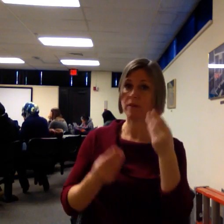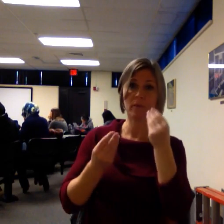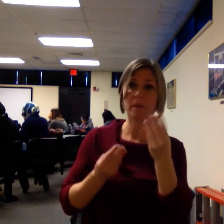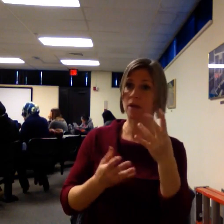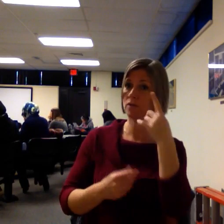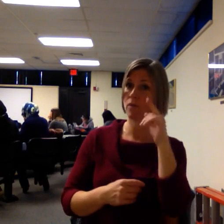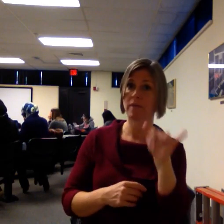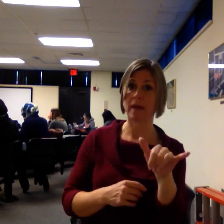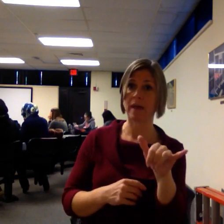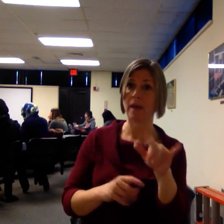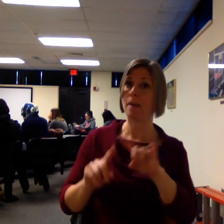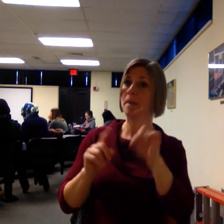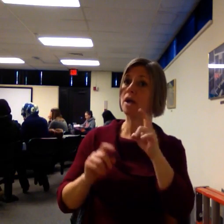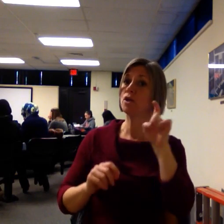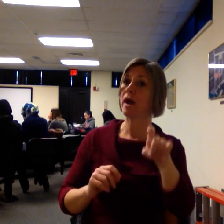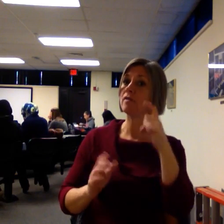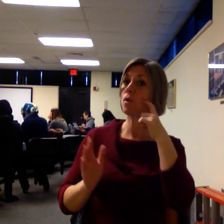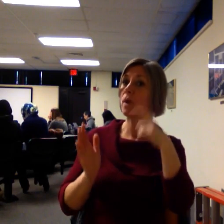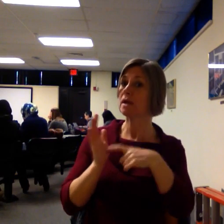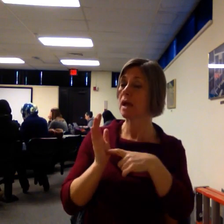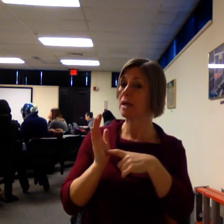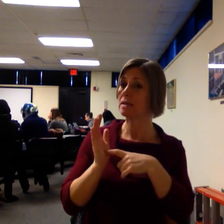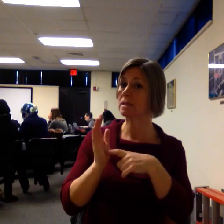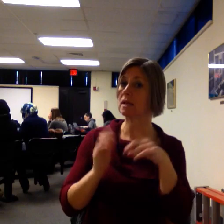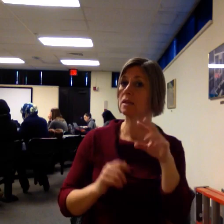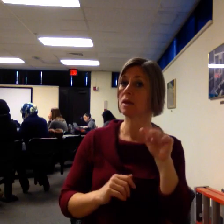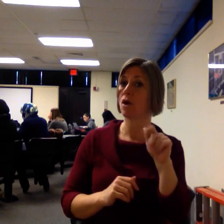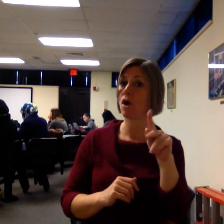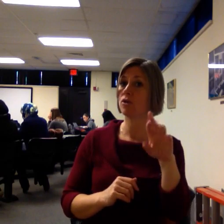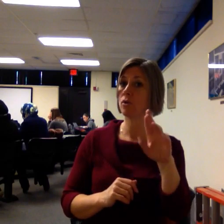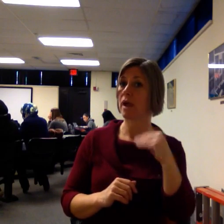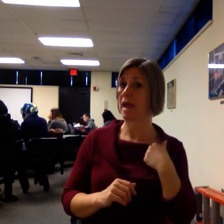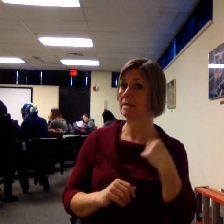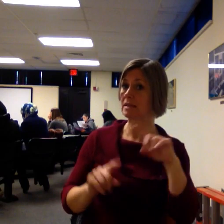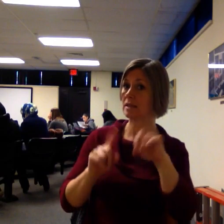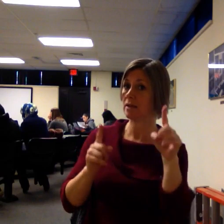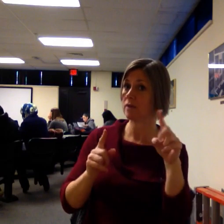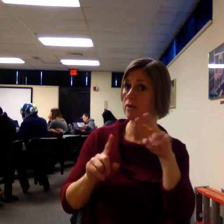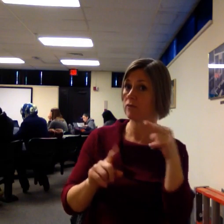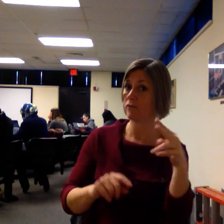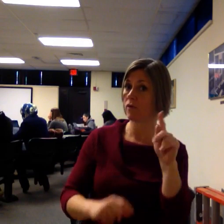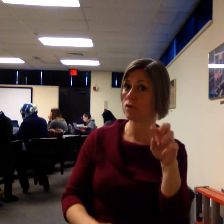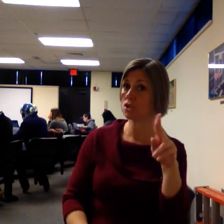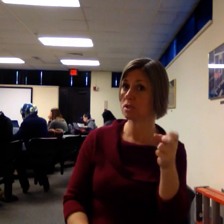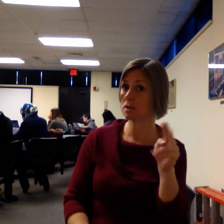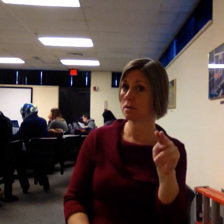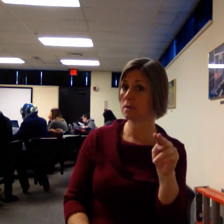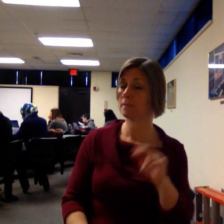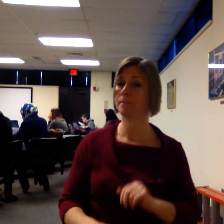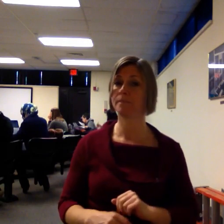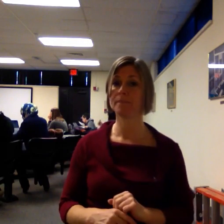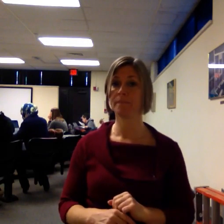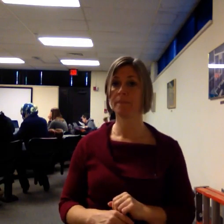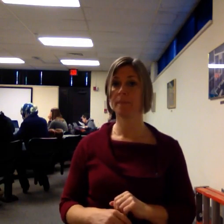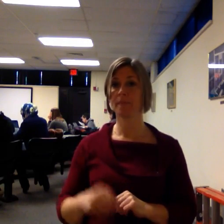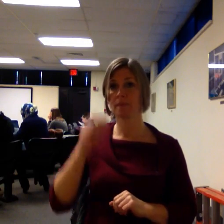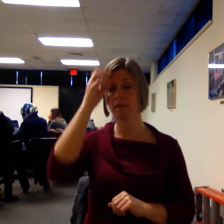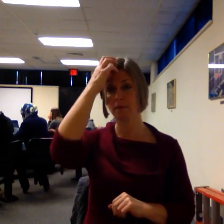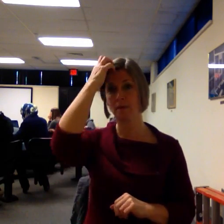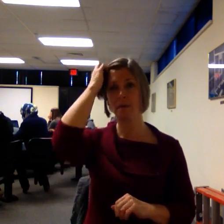still recognize that the author has a different version for it. So we're talking about sales divided by fixed assets. Okay. So you'll show me sales, and then